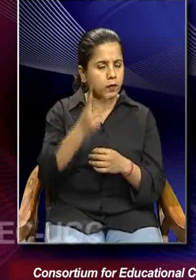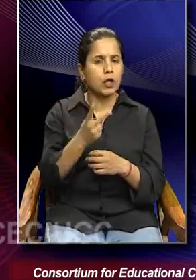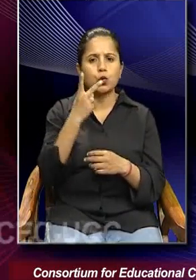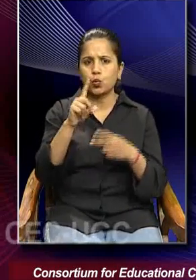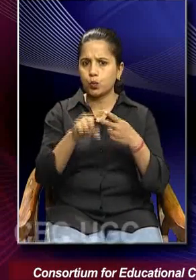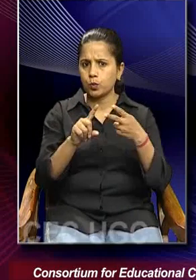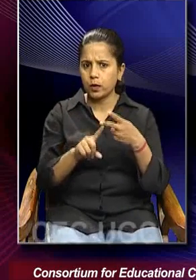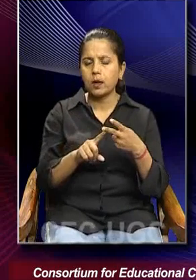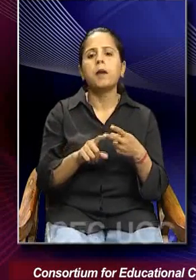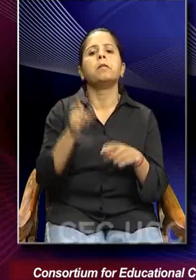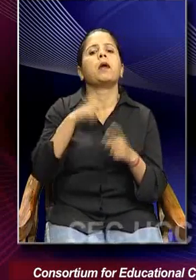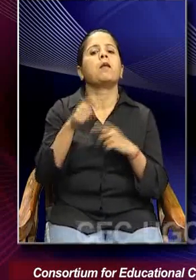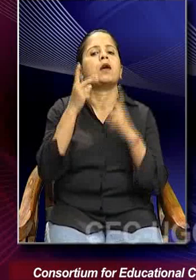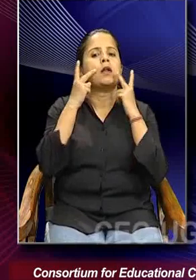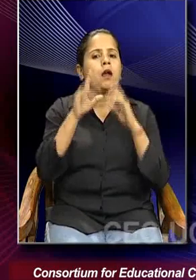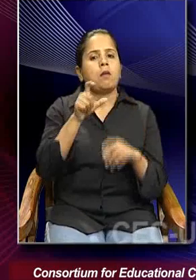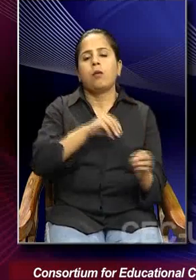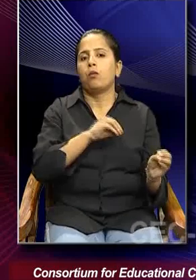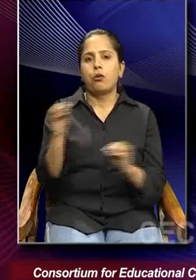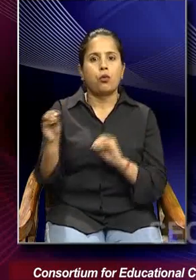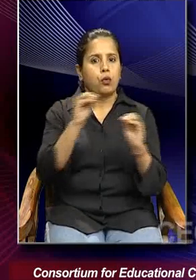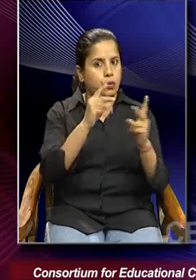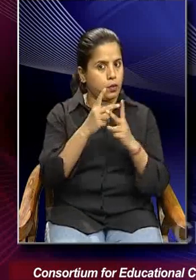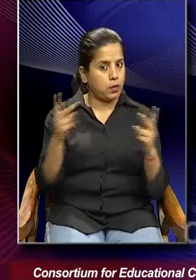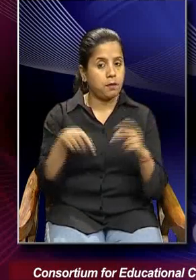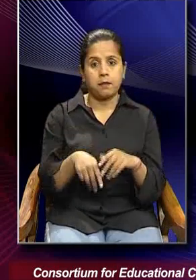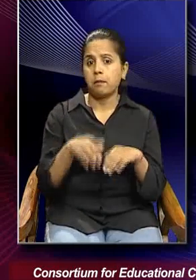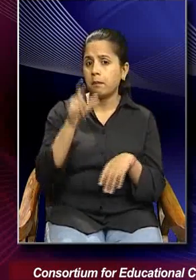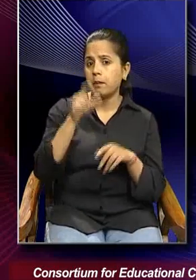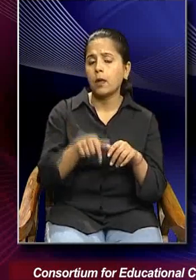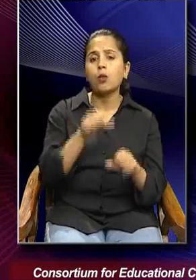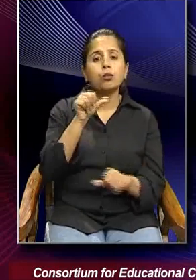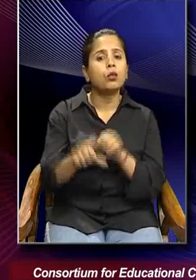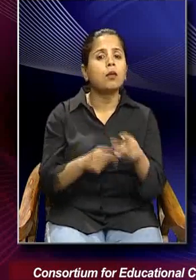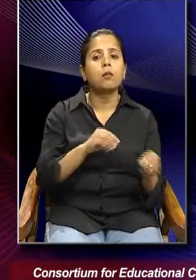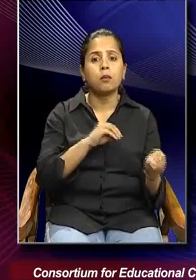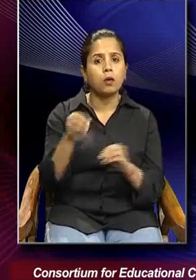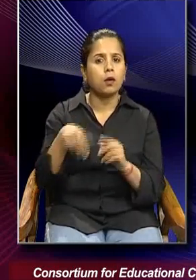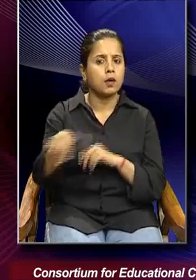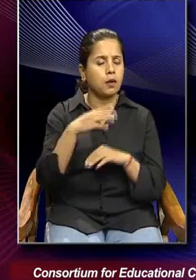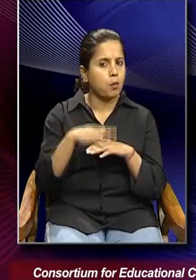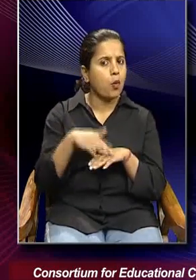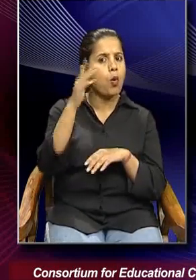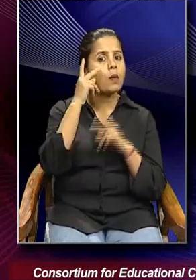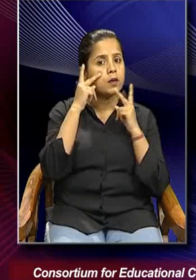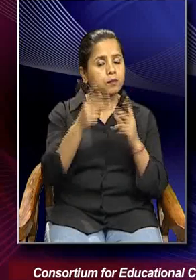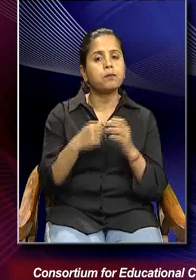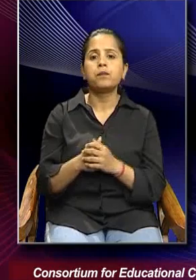points, we observe that migration, the process of migration operates